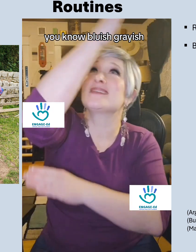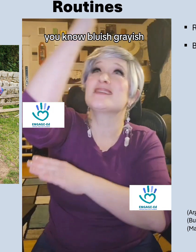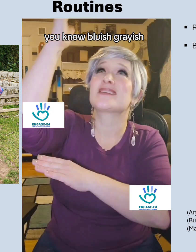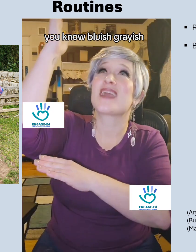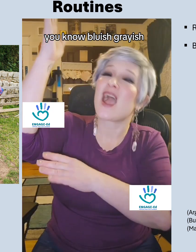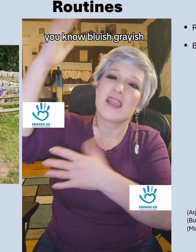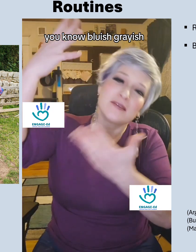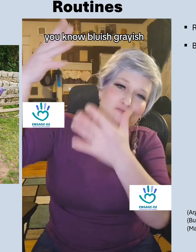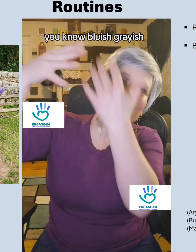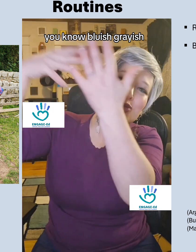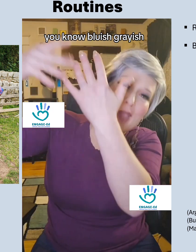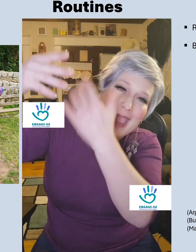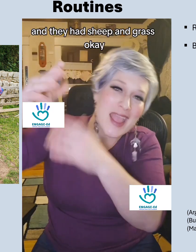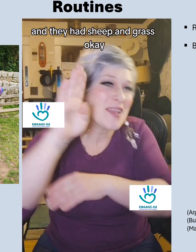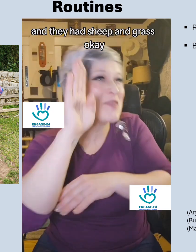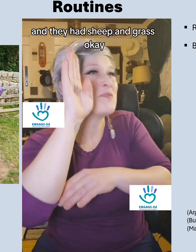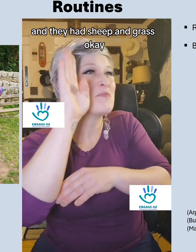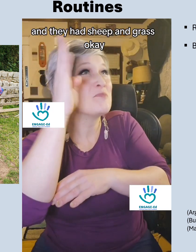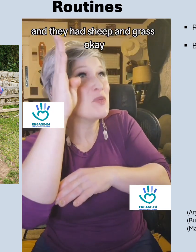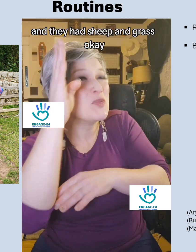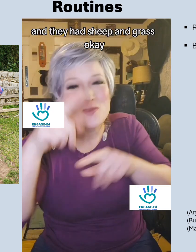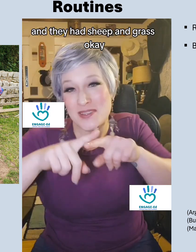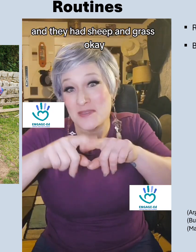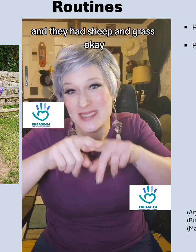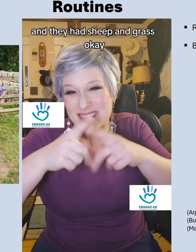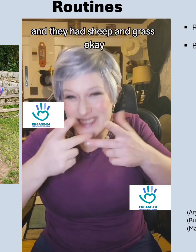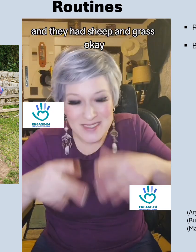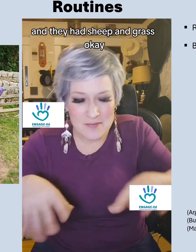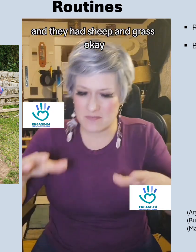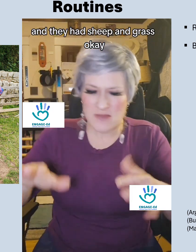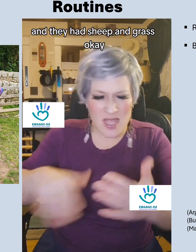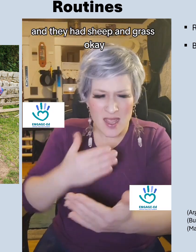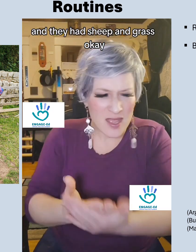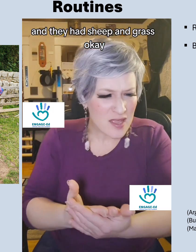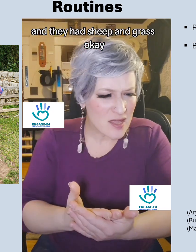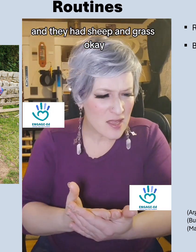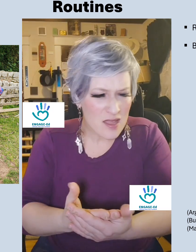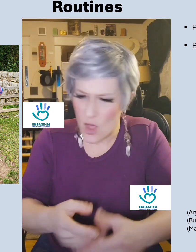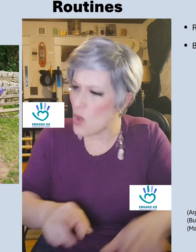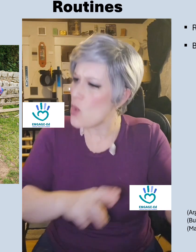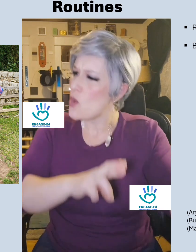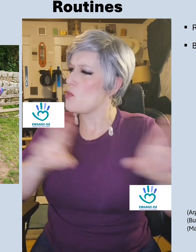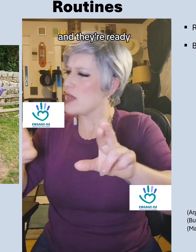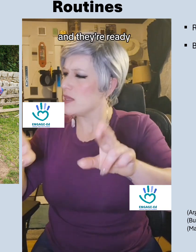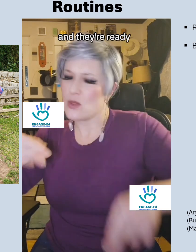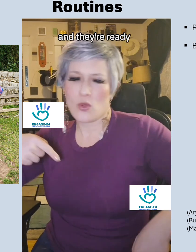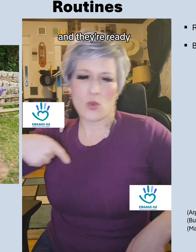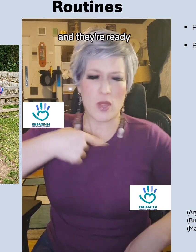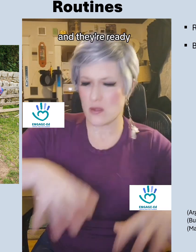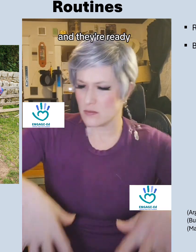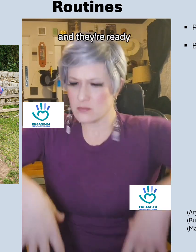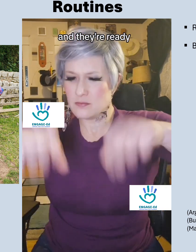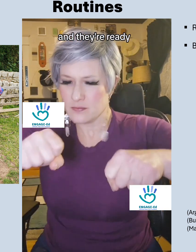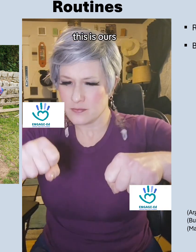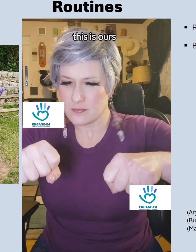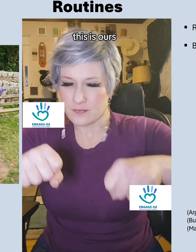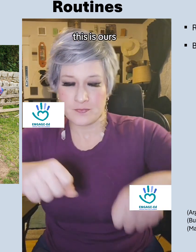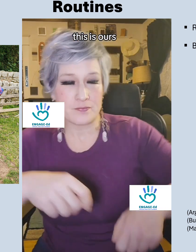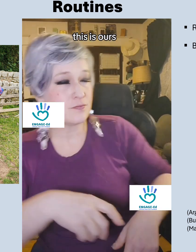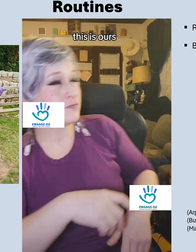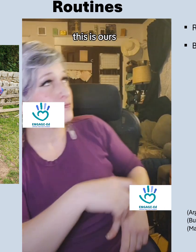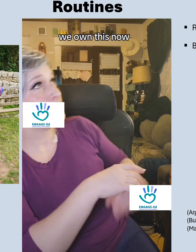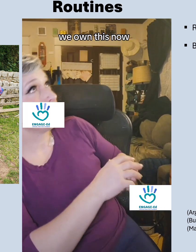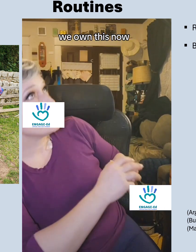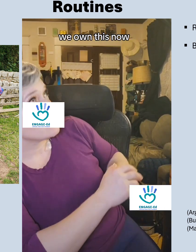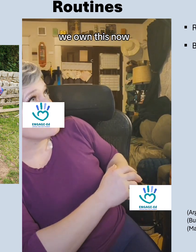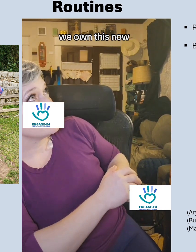bluish, grayish, and they had sheep and grass. Okay? And they're ready. This is